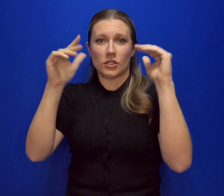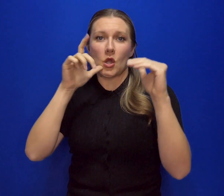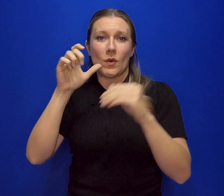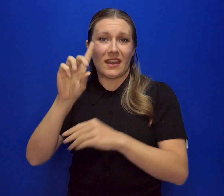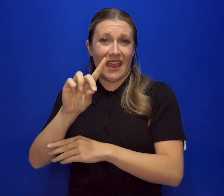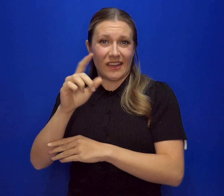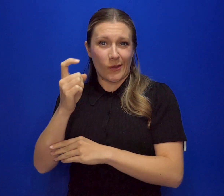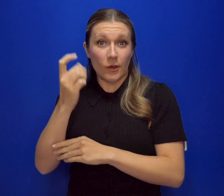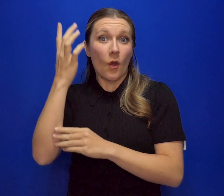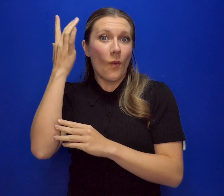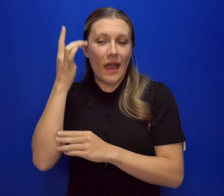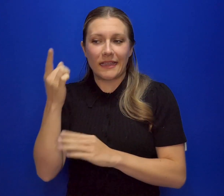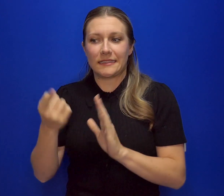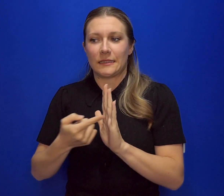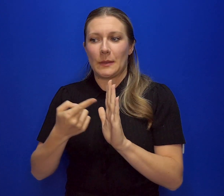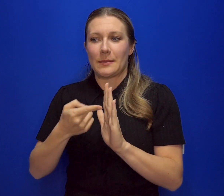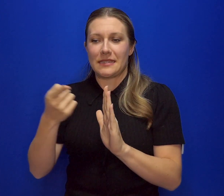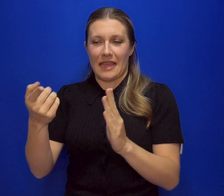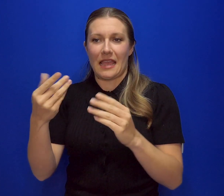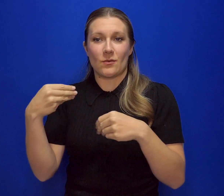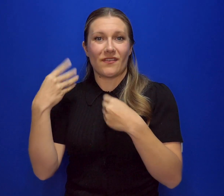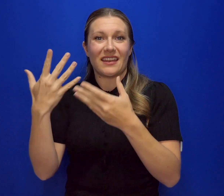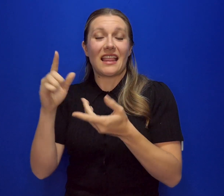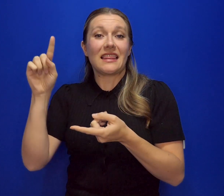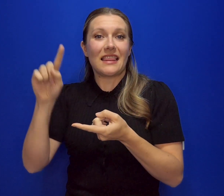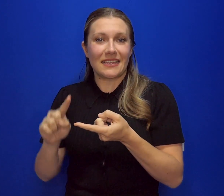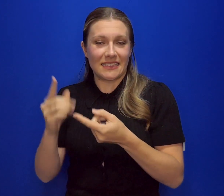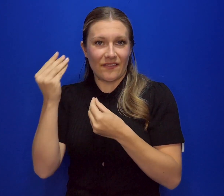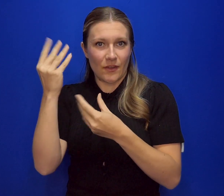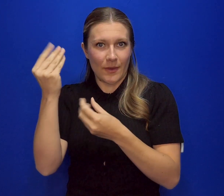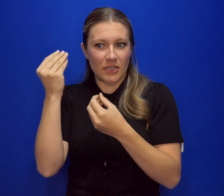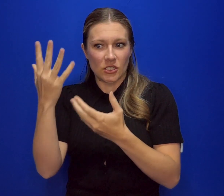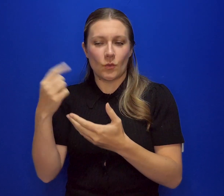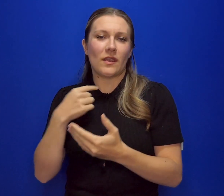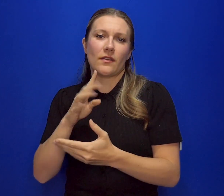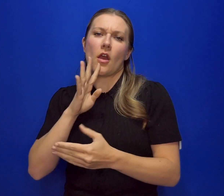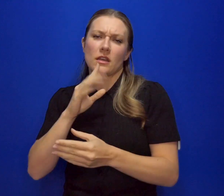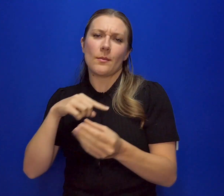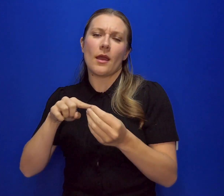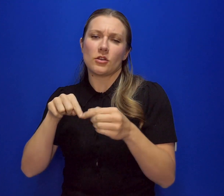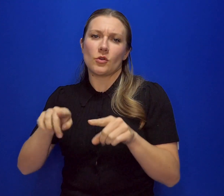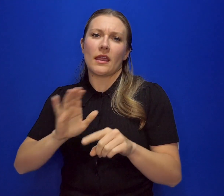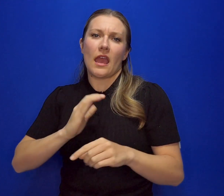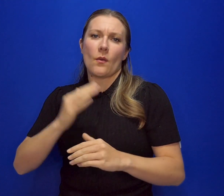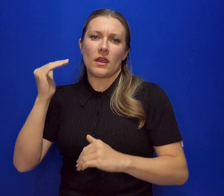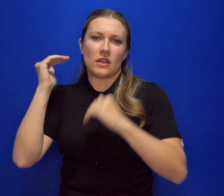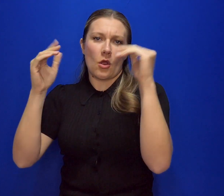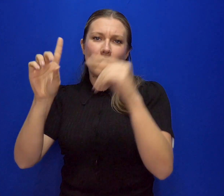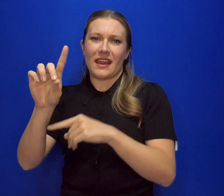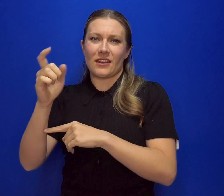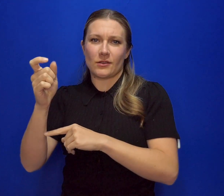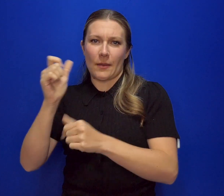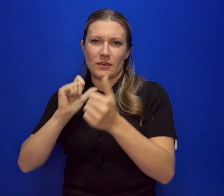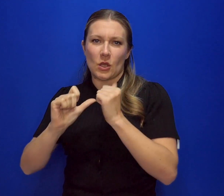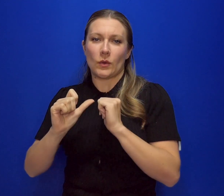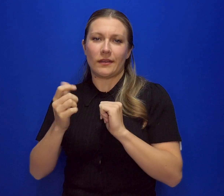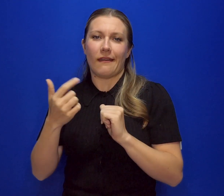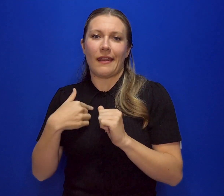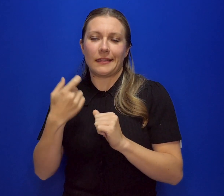diagnosed, because I think they get sometimes even less. And we talked about this in the adult diagnosis episode, and it's fresh in my head because I just put an